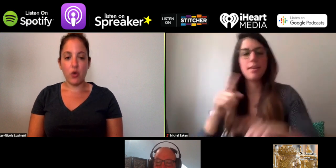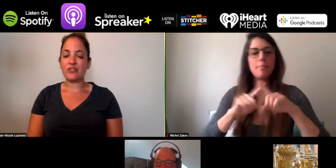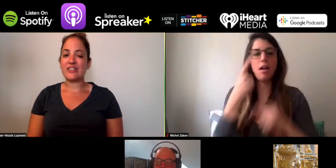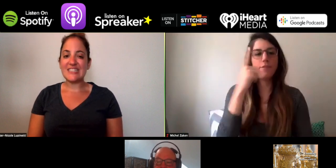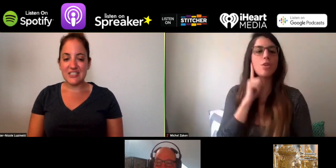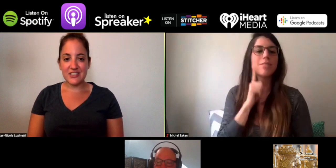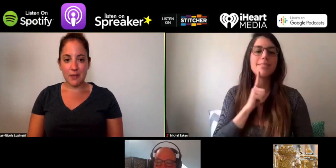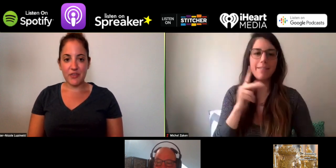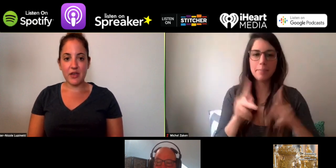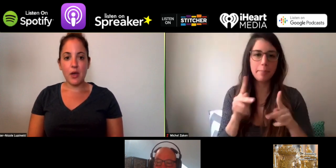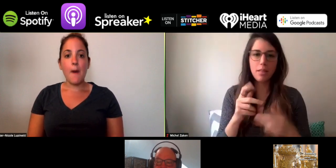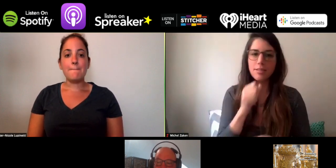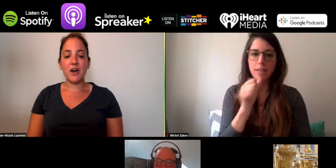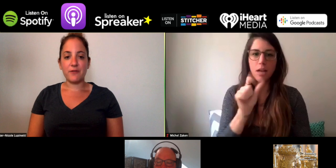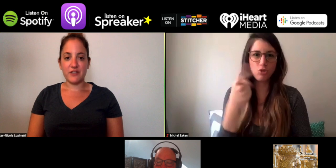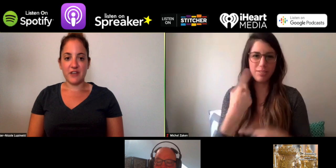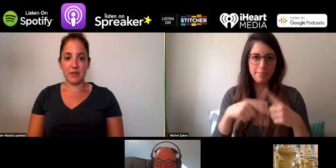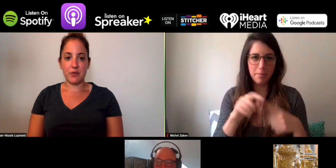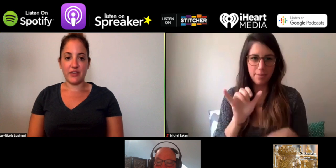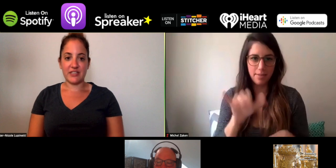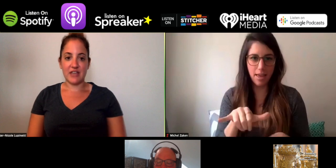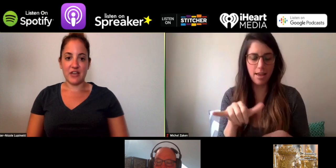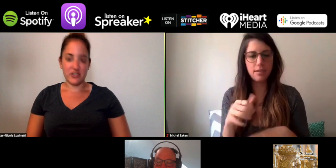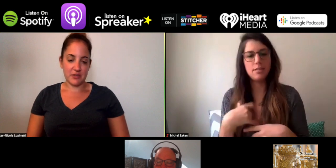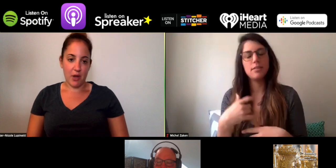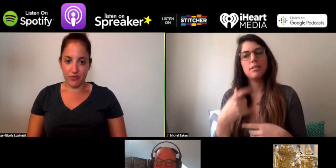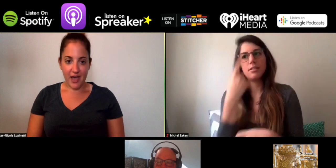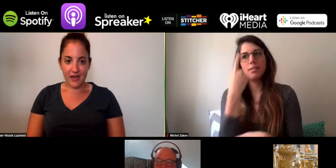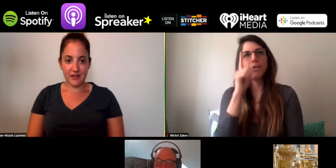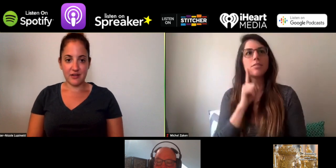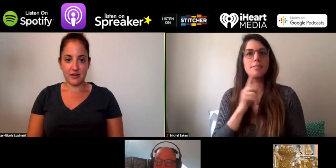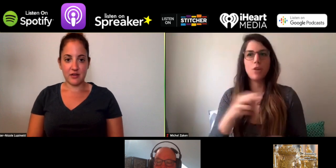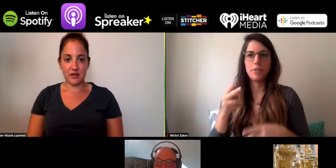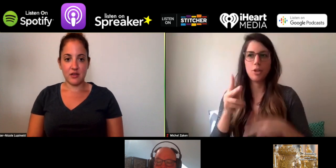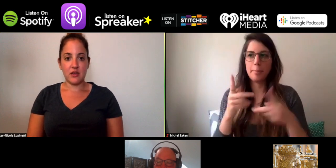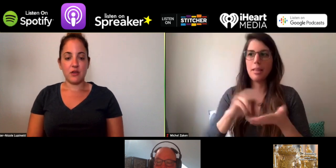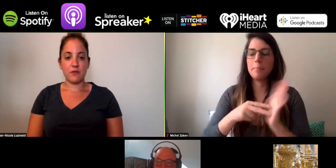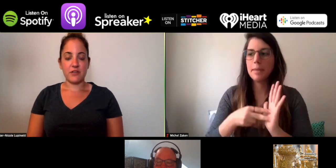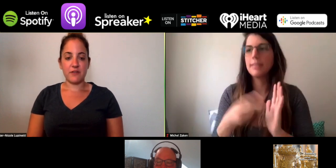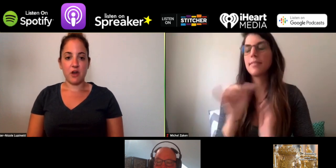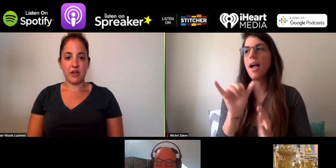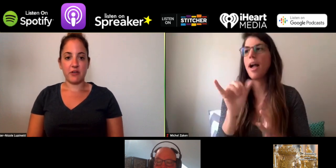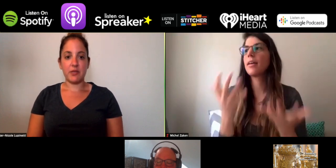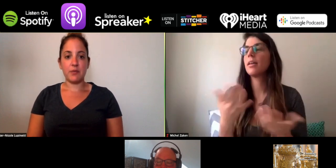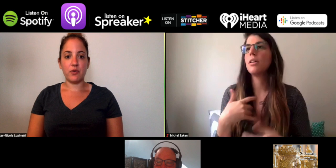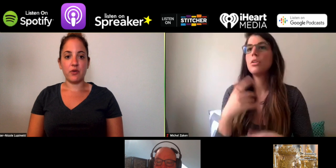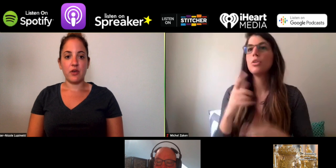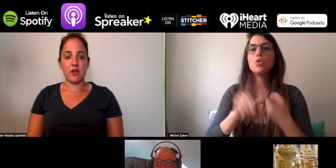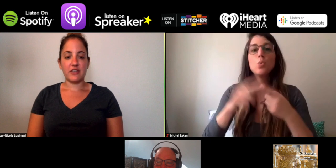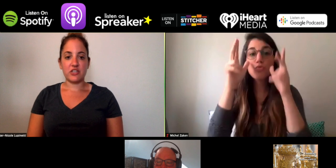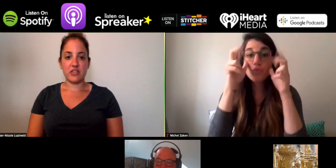audio or listen to something. But for deaf people, that's not just about that. You know, for deaf and hard of hearing